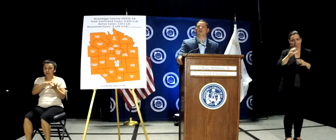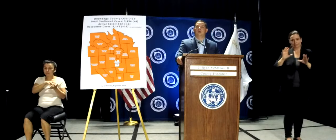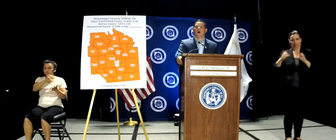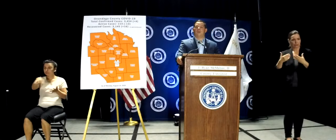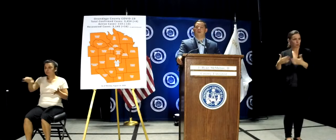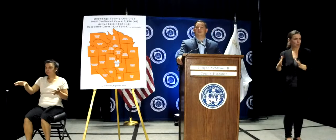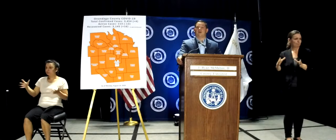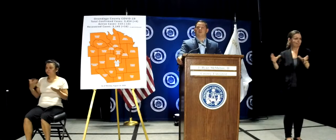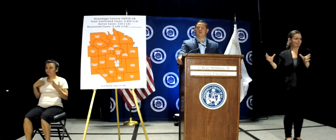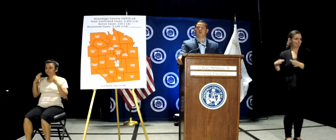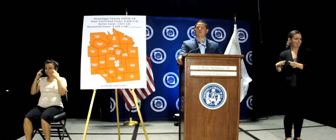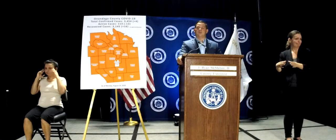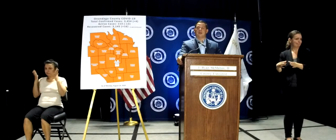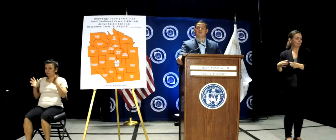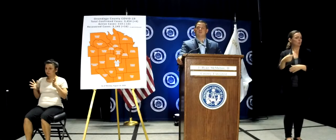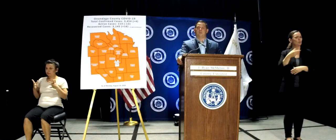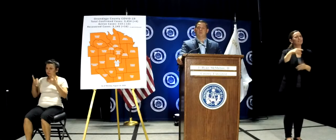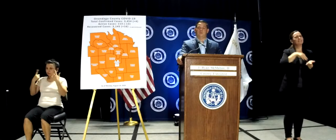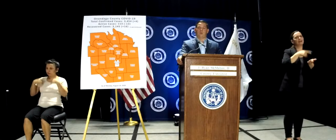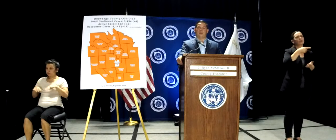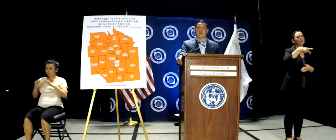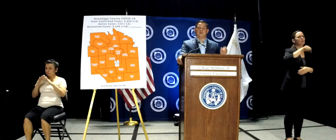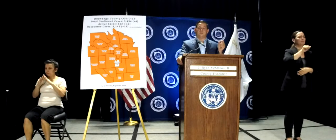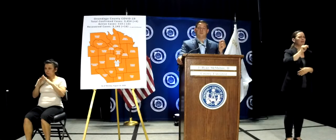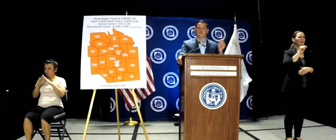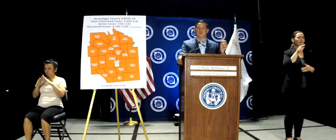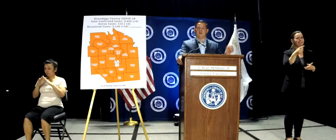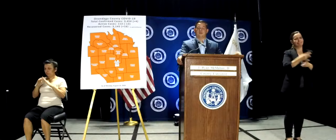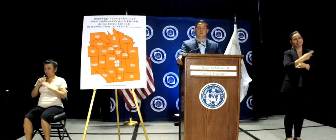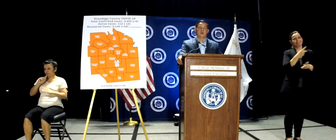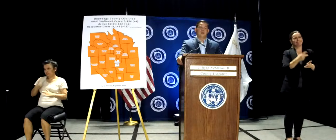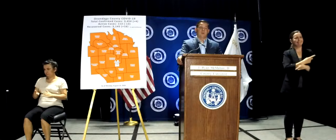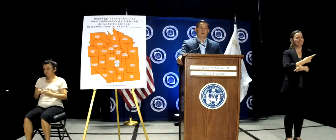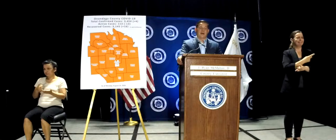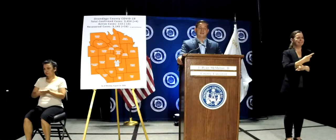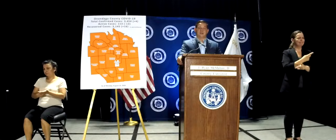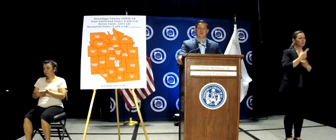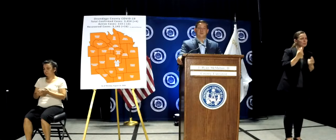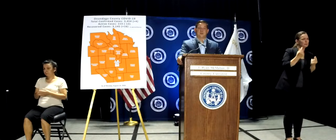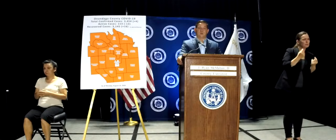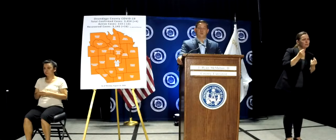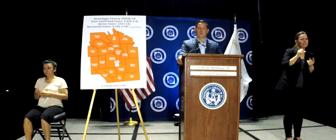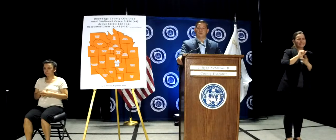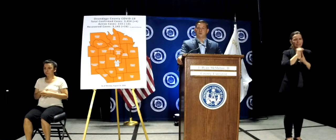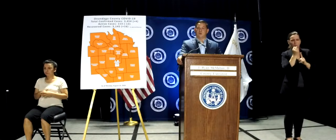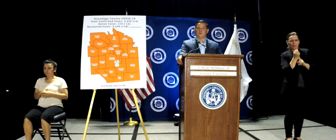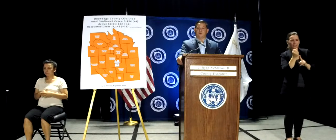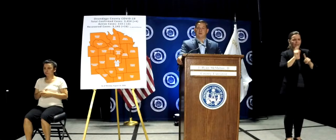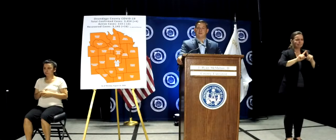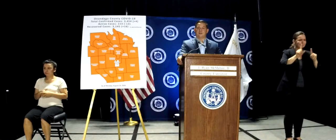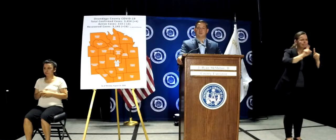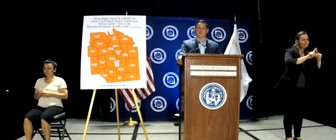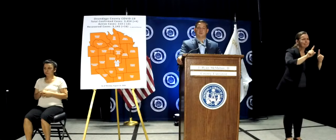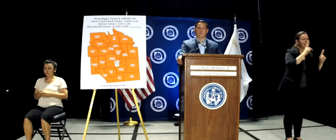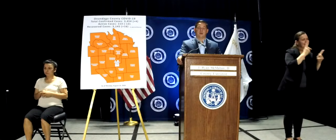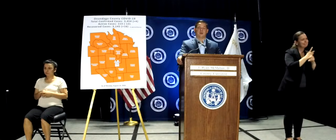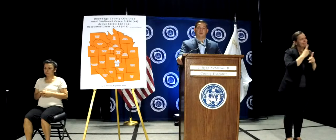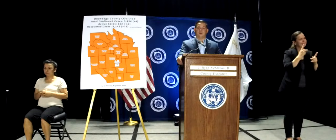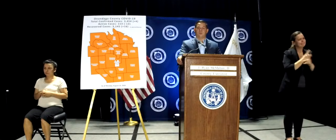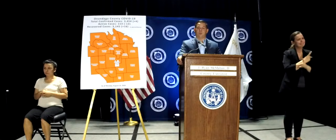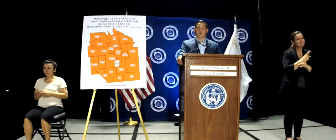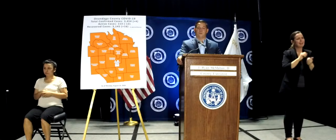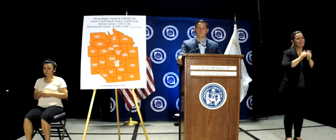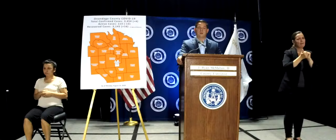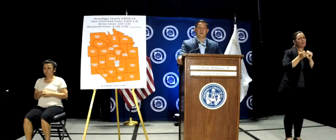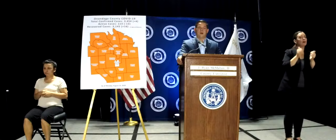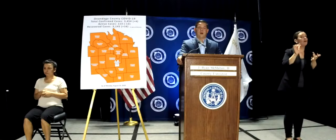call based off of the circumstances for that specific case. But contact tracing with schools is no different than contact tracing with any